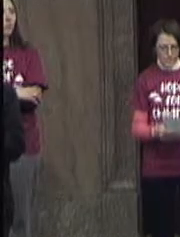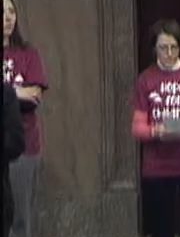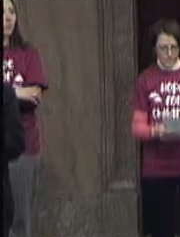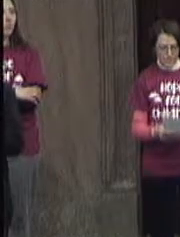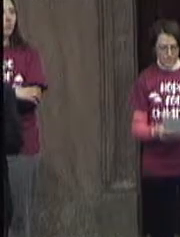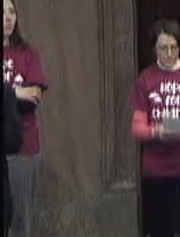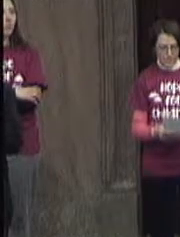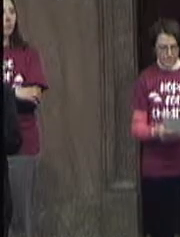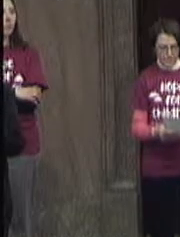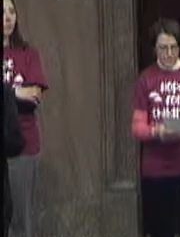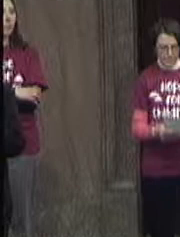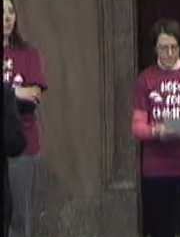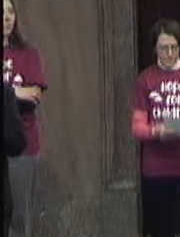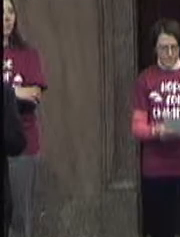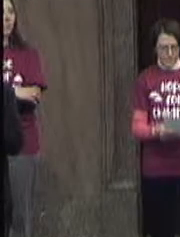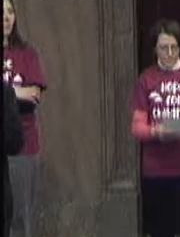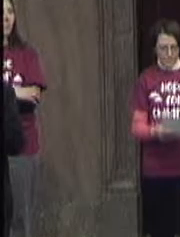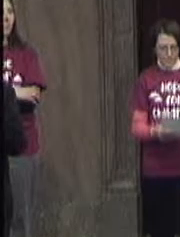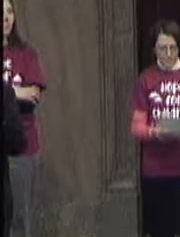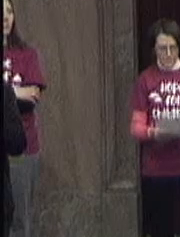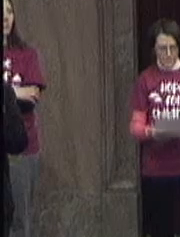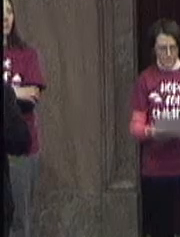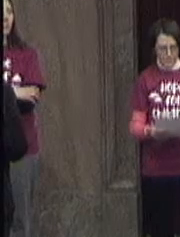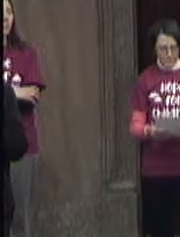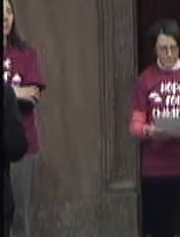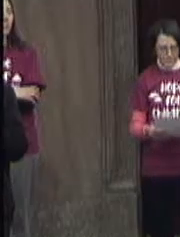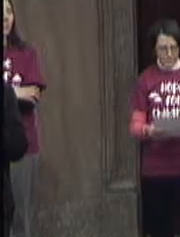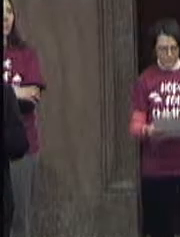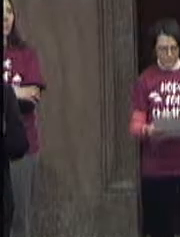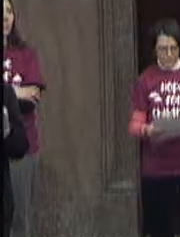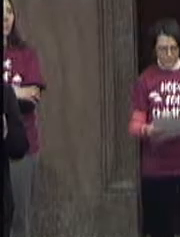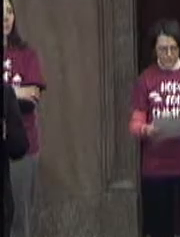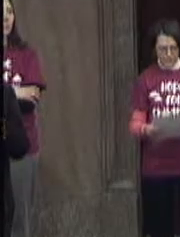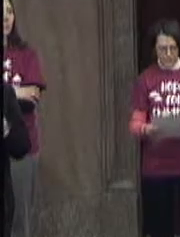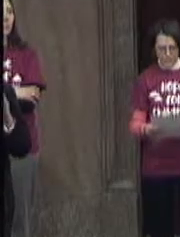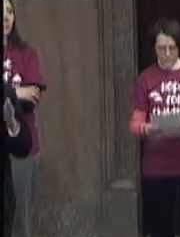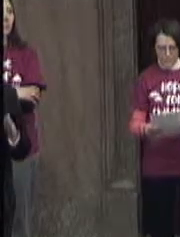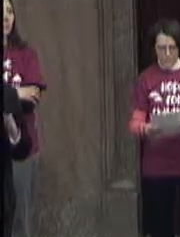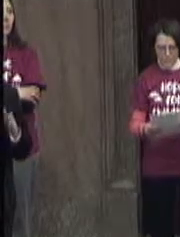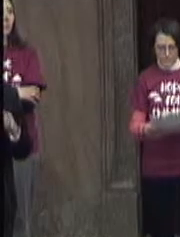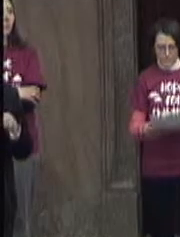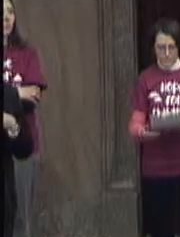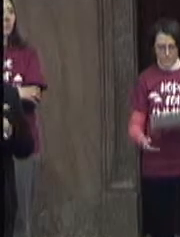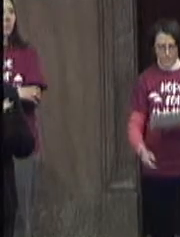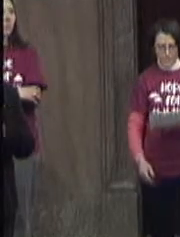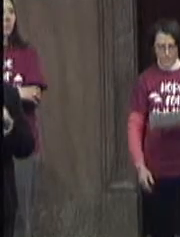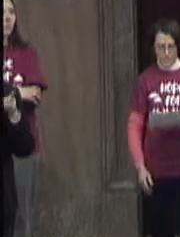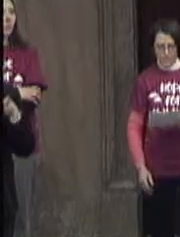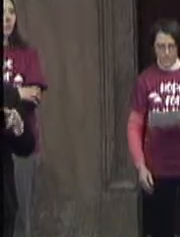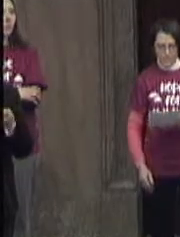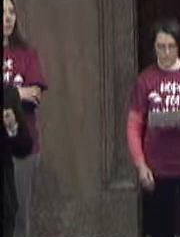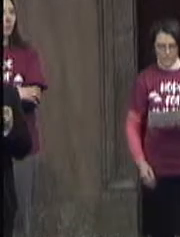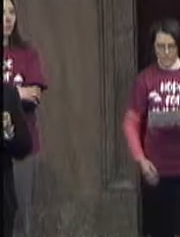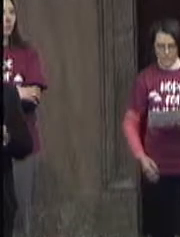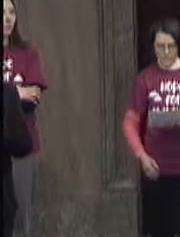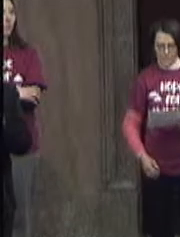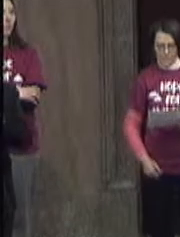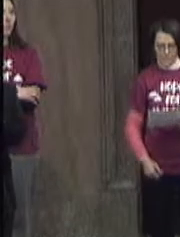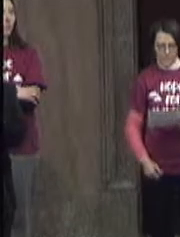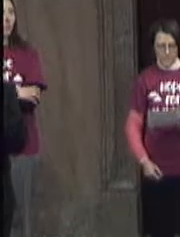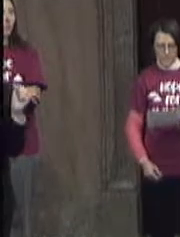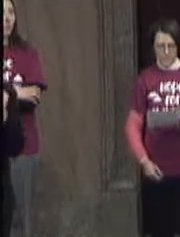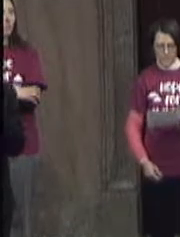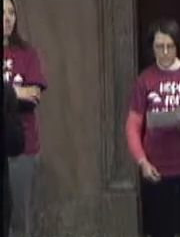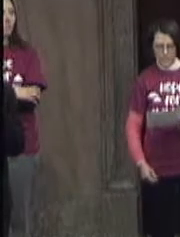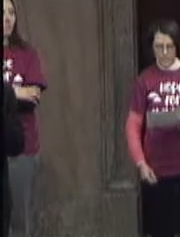because, again, we were over capacity. This time, the mailbox was full, so I couldn't even leave a message. There are people out here in the cold